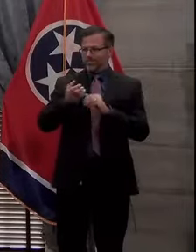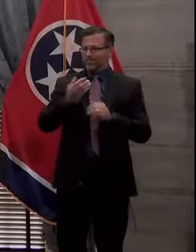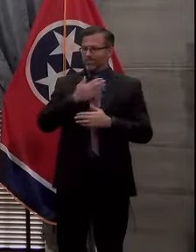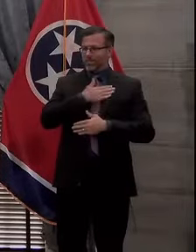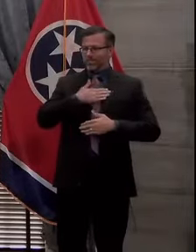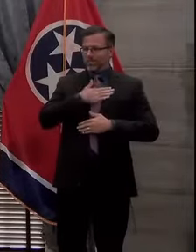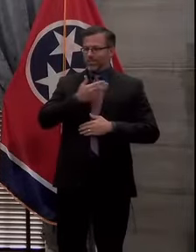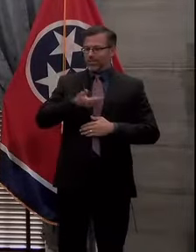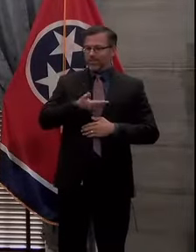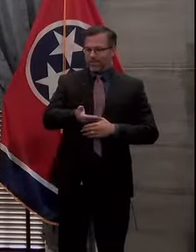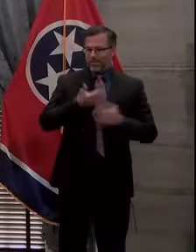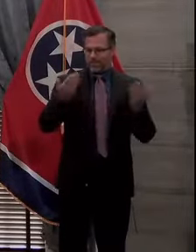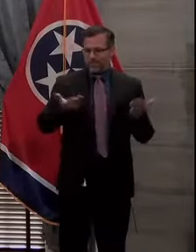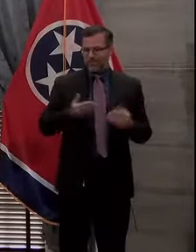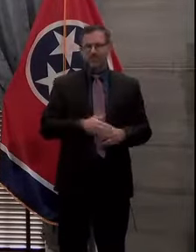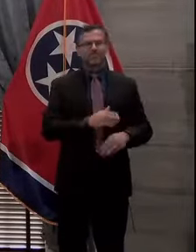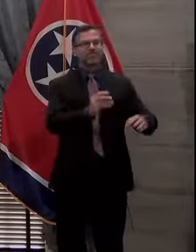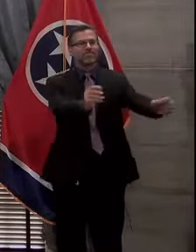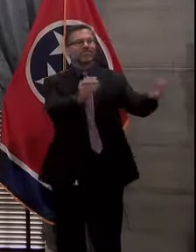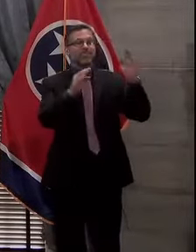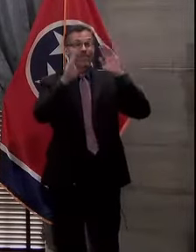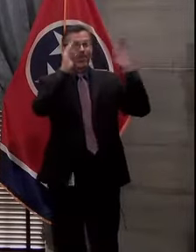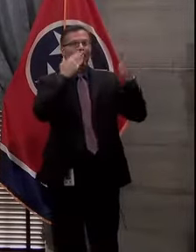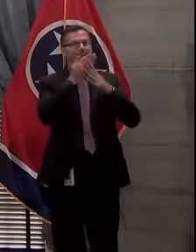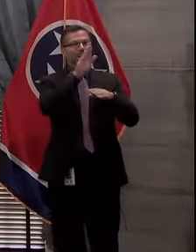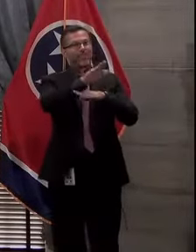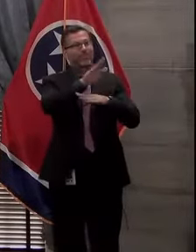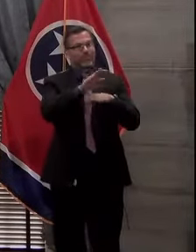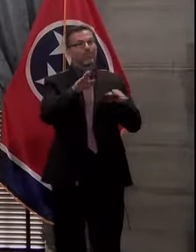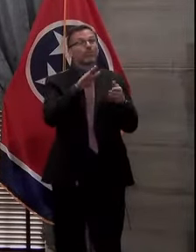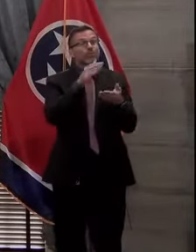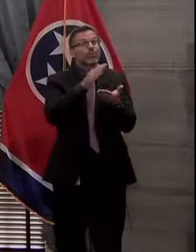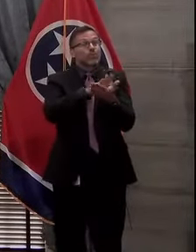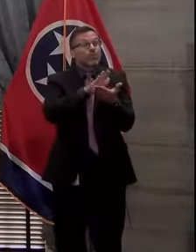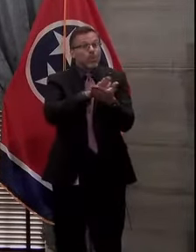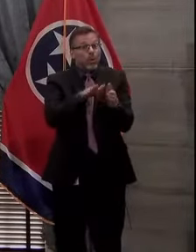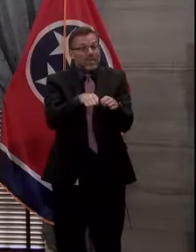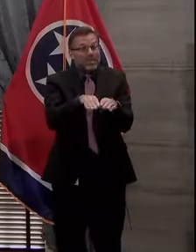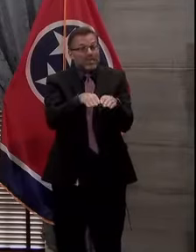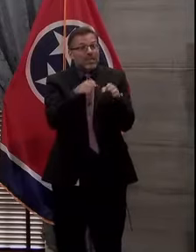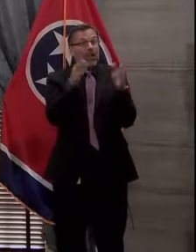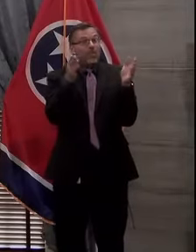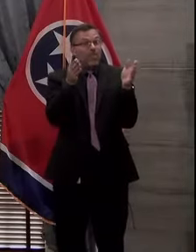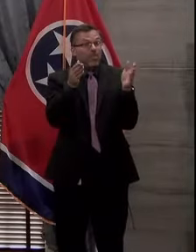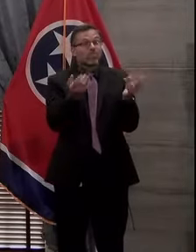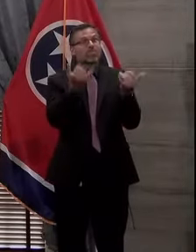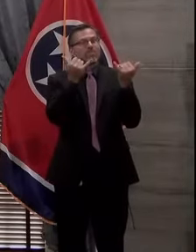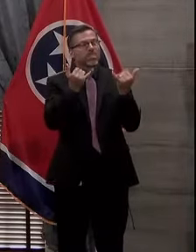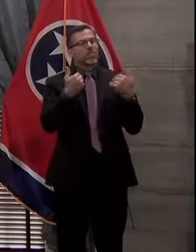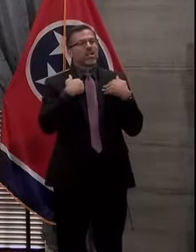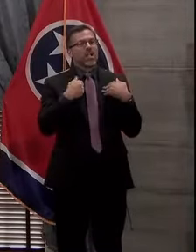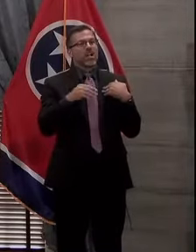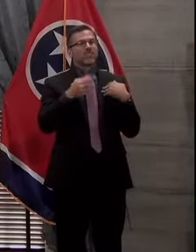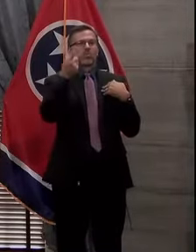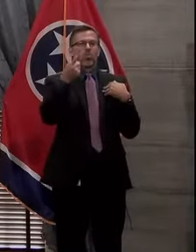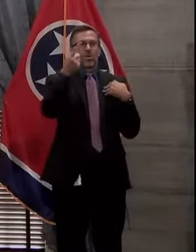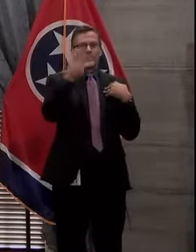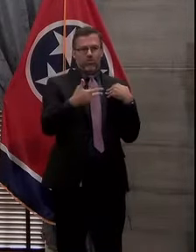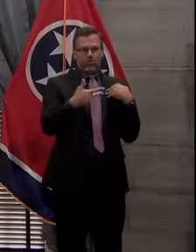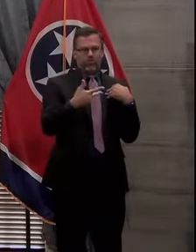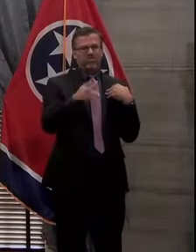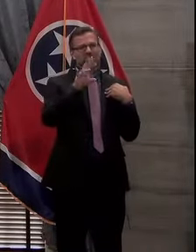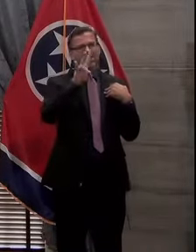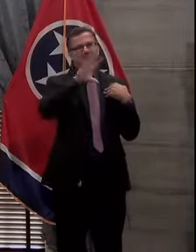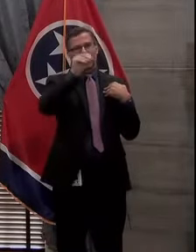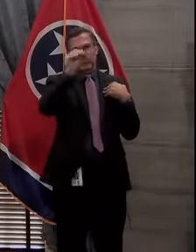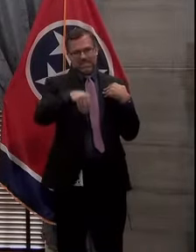invitation. Hello, good afternoon. School reopening is upon us. As of today, we have about a third of the districts in the state of Tennessee